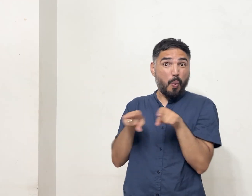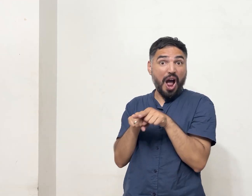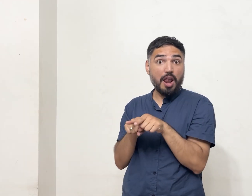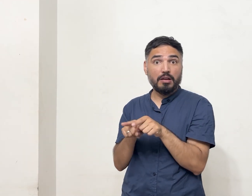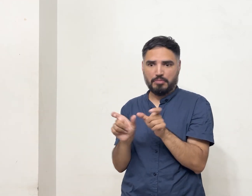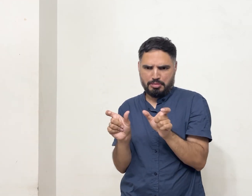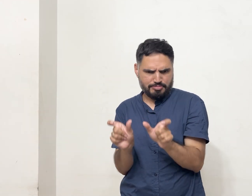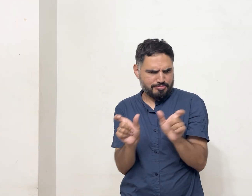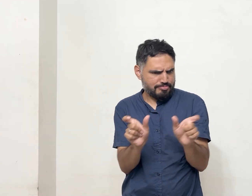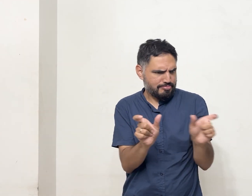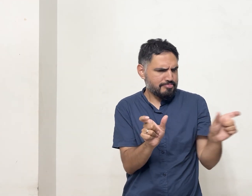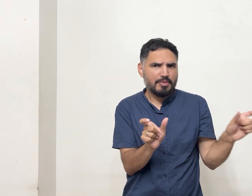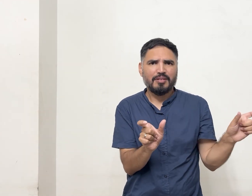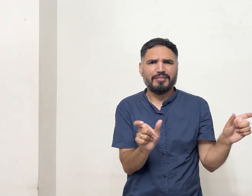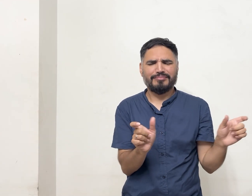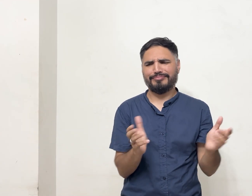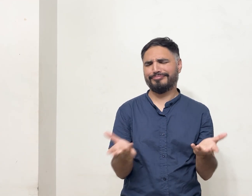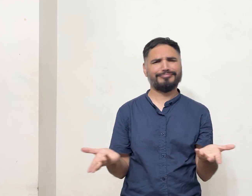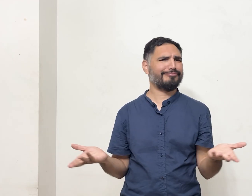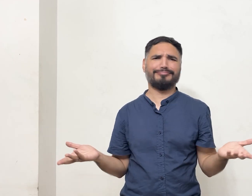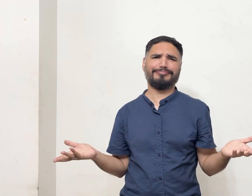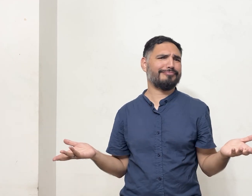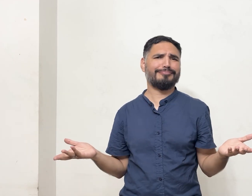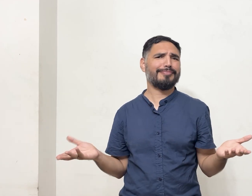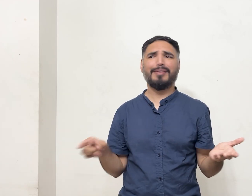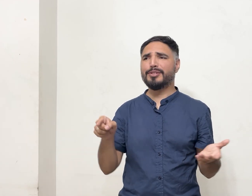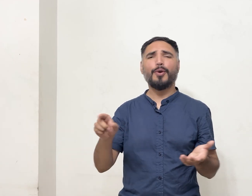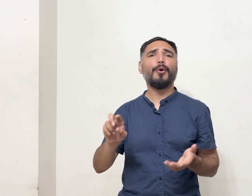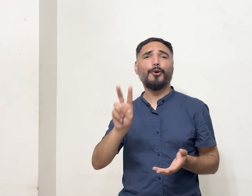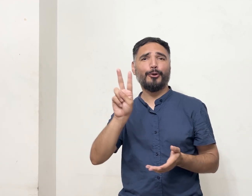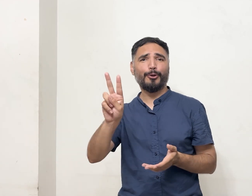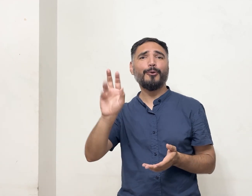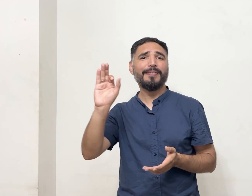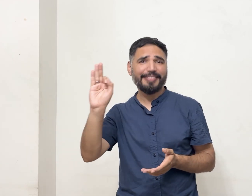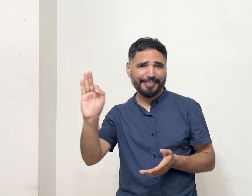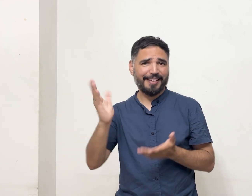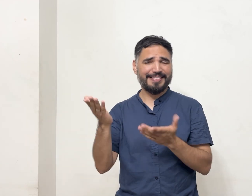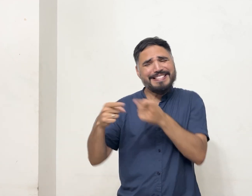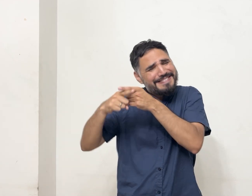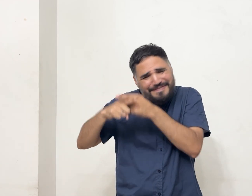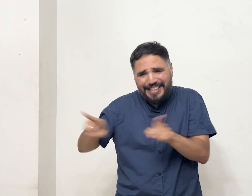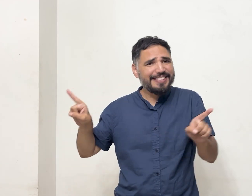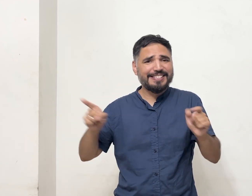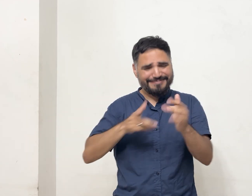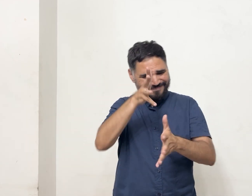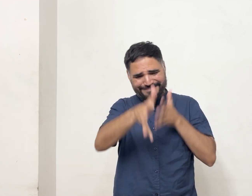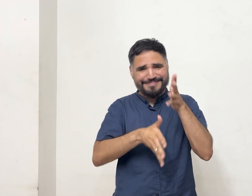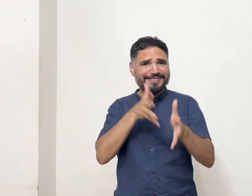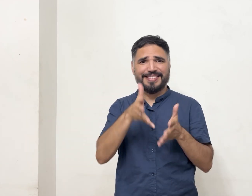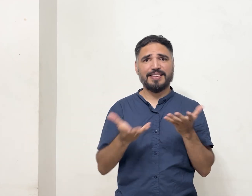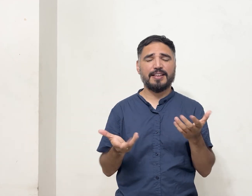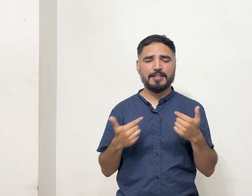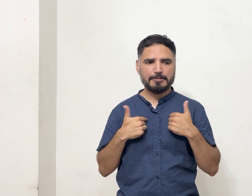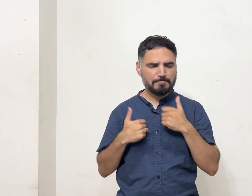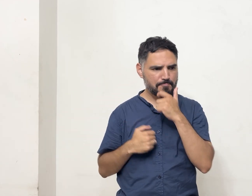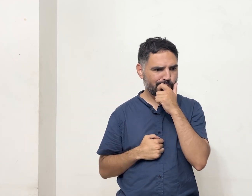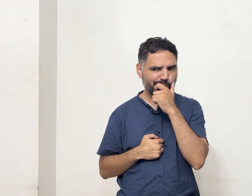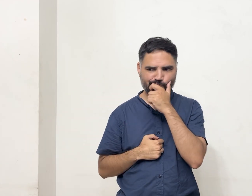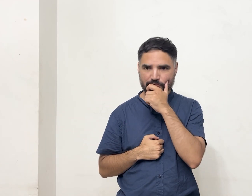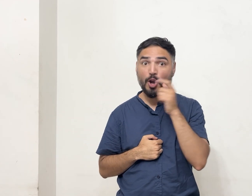their sequential grammar, since they can't exist on a flat surface. Sign language is different. To use it properly, we need to, so